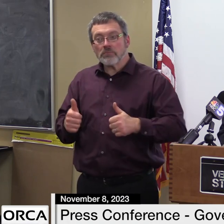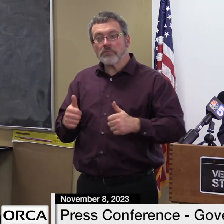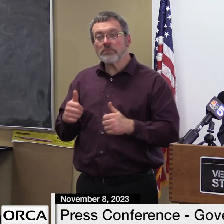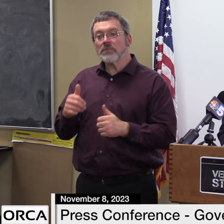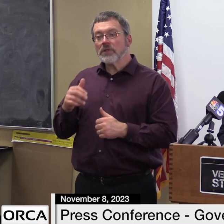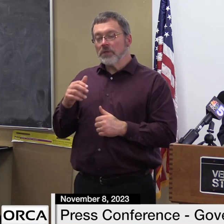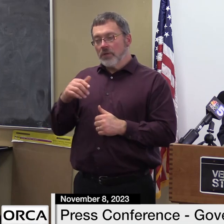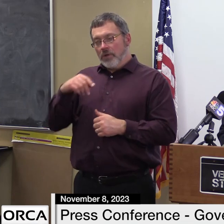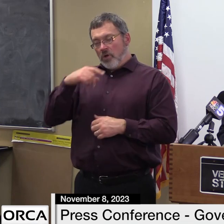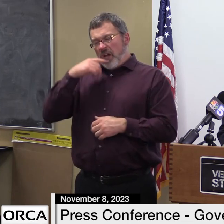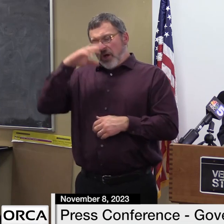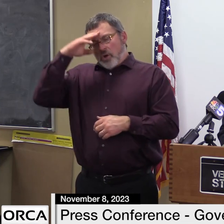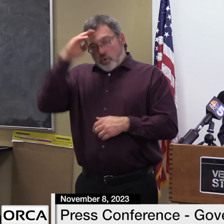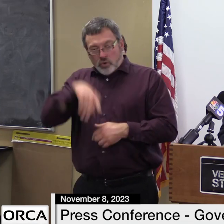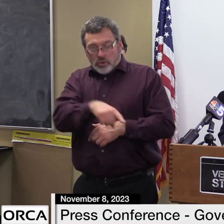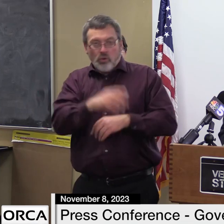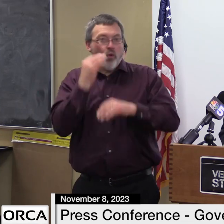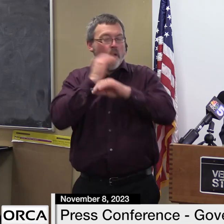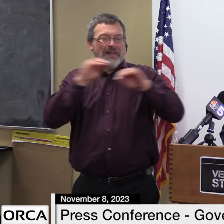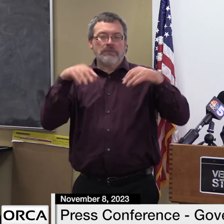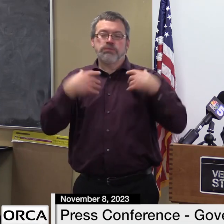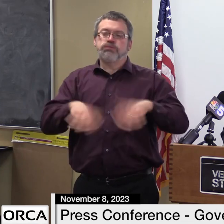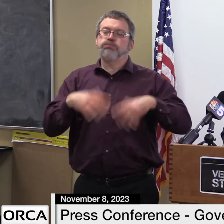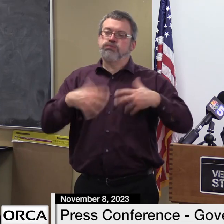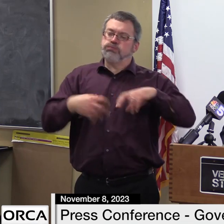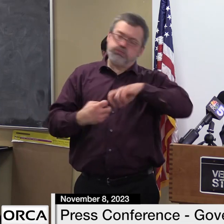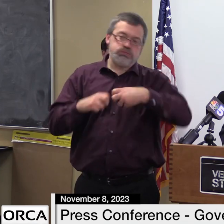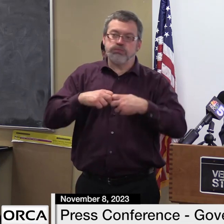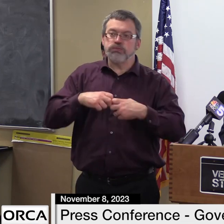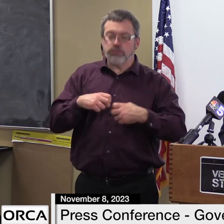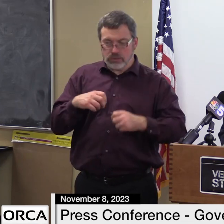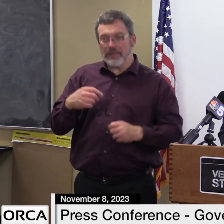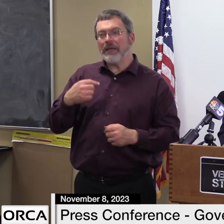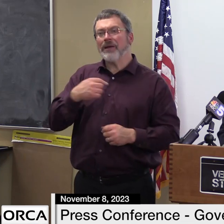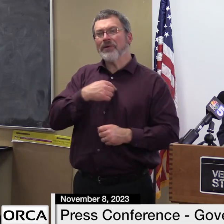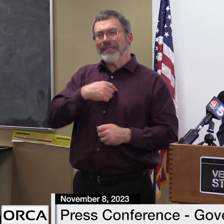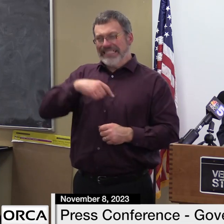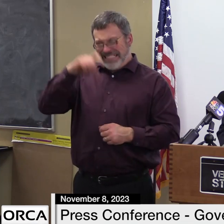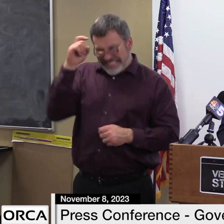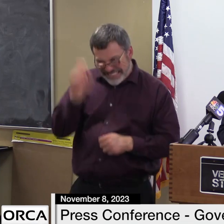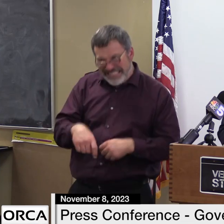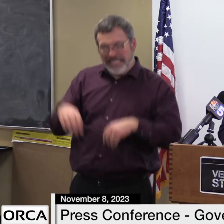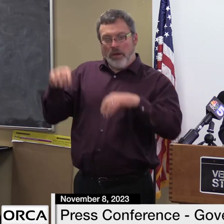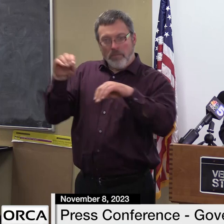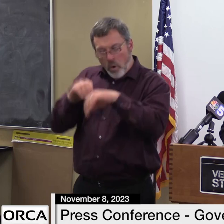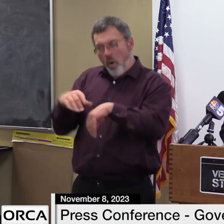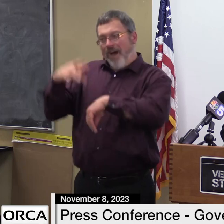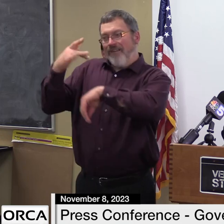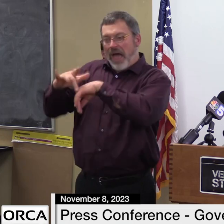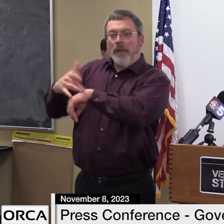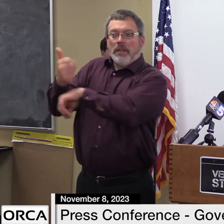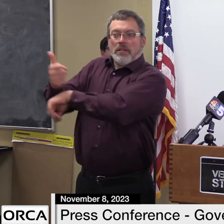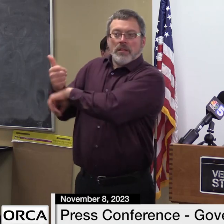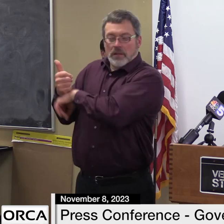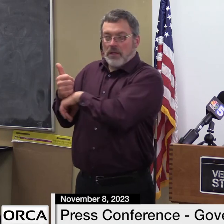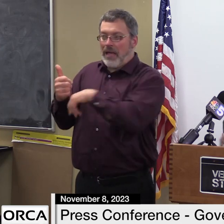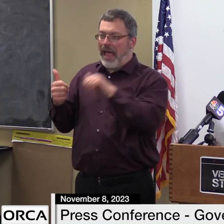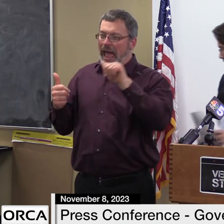message that we need more housing units to solve it, and we need them as soon as possible. Thank you.